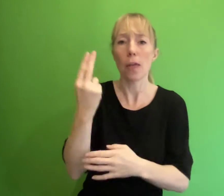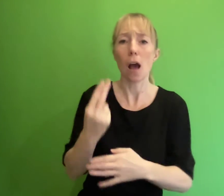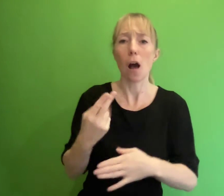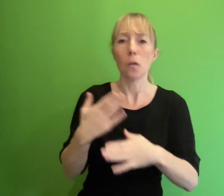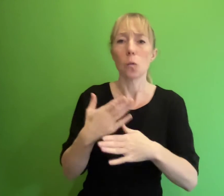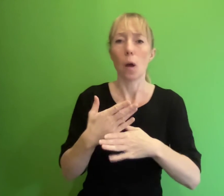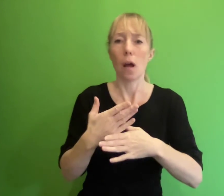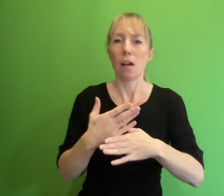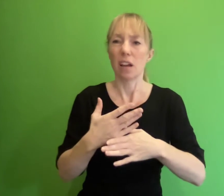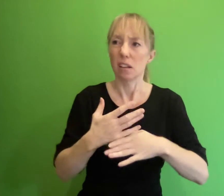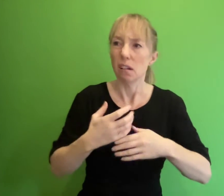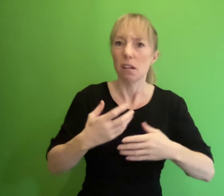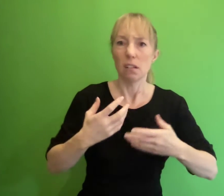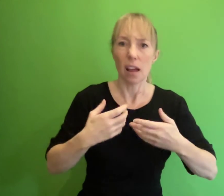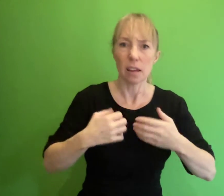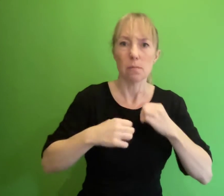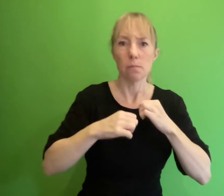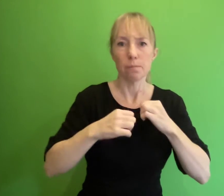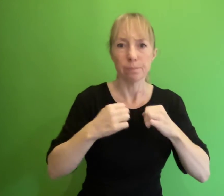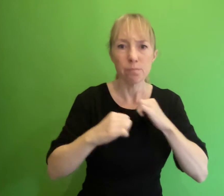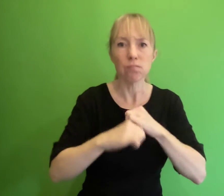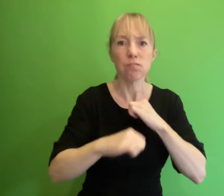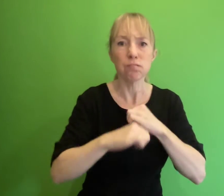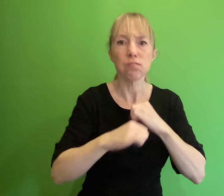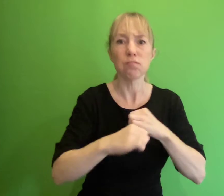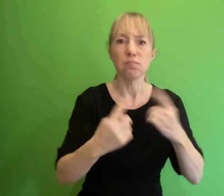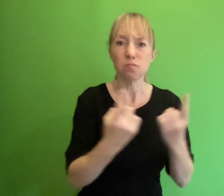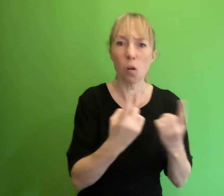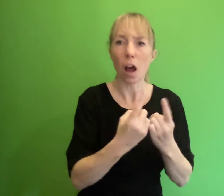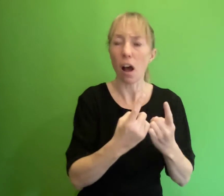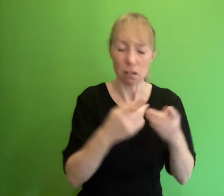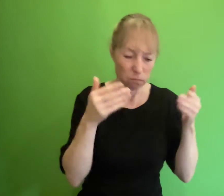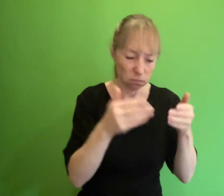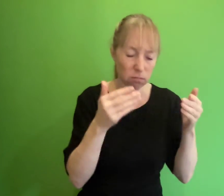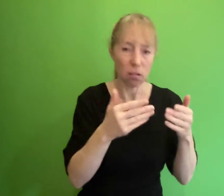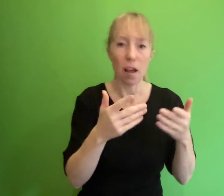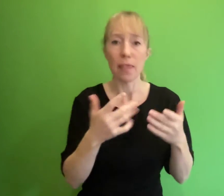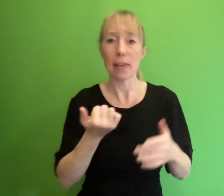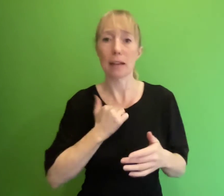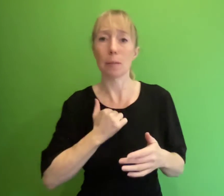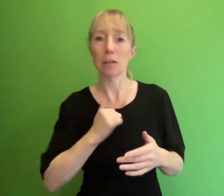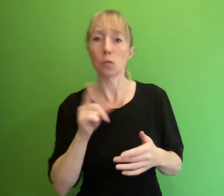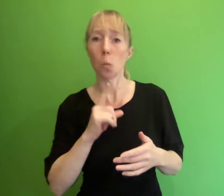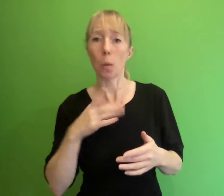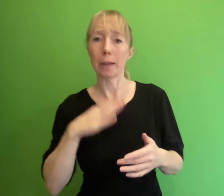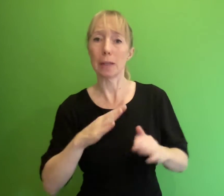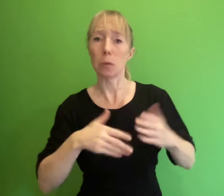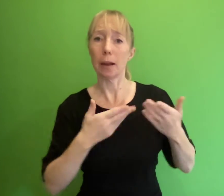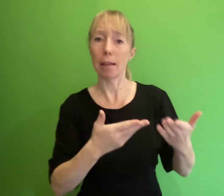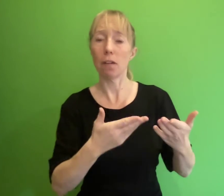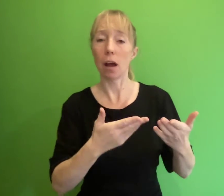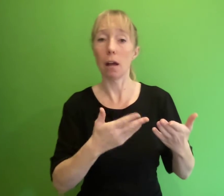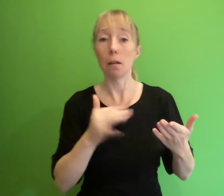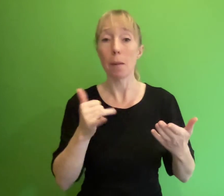products and the expectation on what needs to be delivered. We might all need to switch that